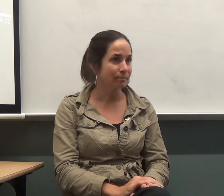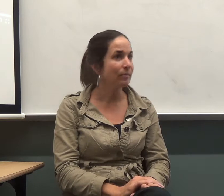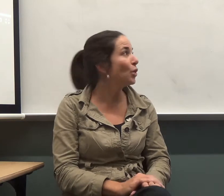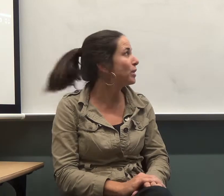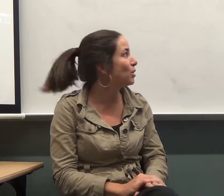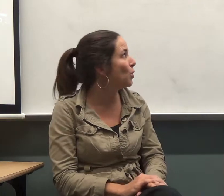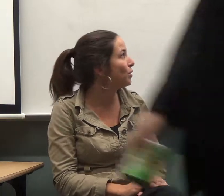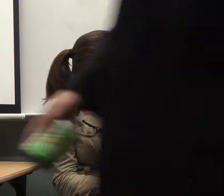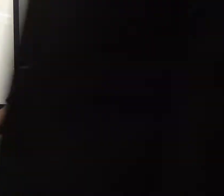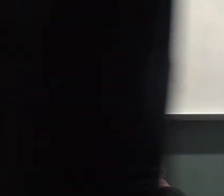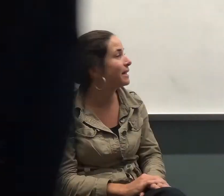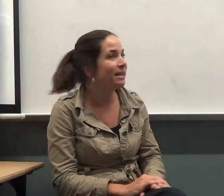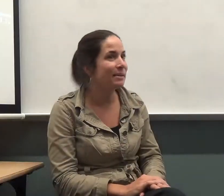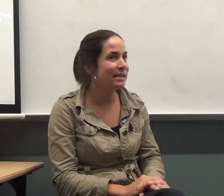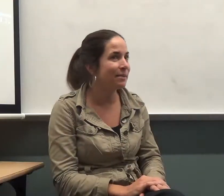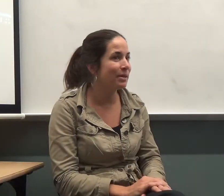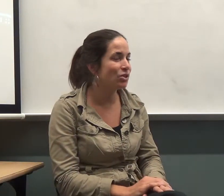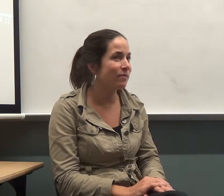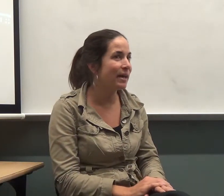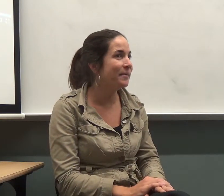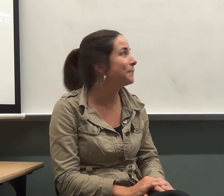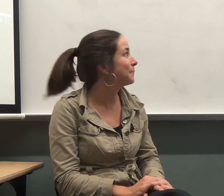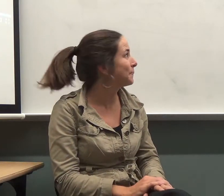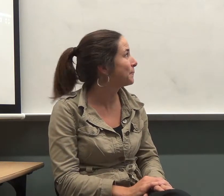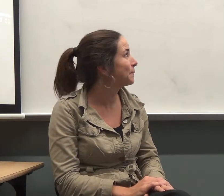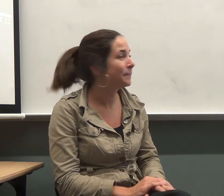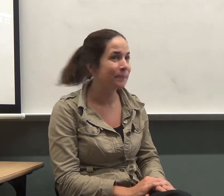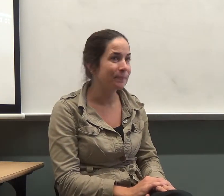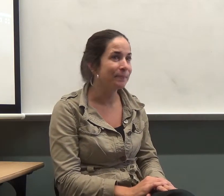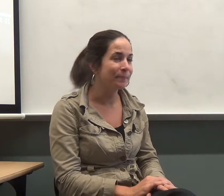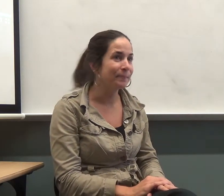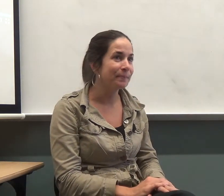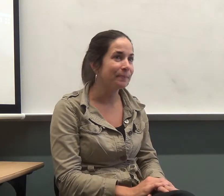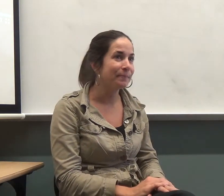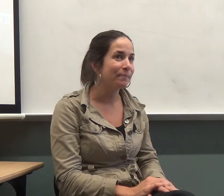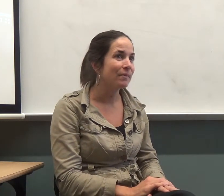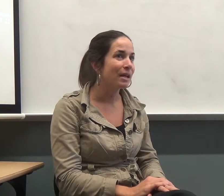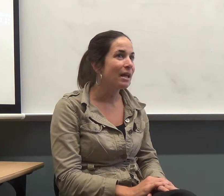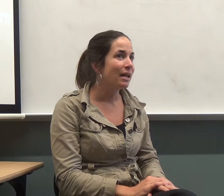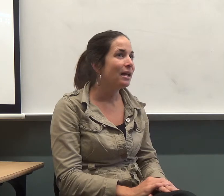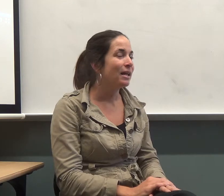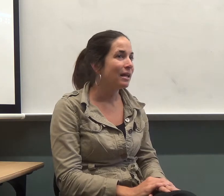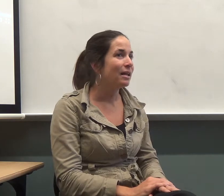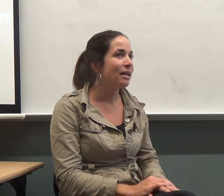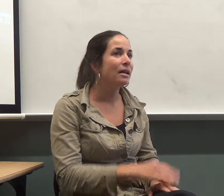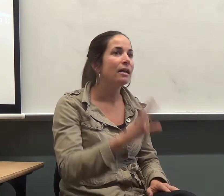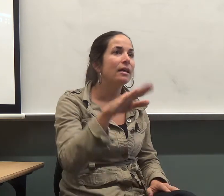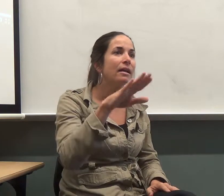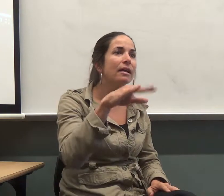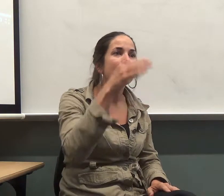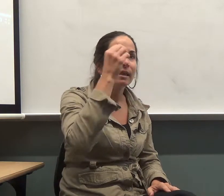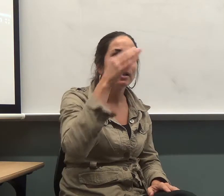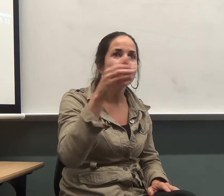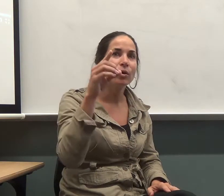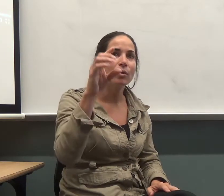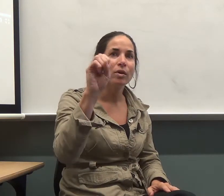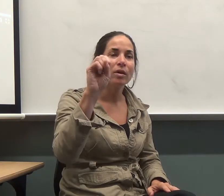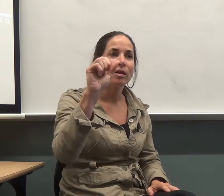Oh, can you hold on just a minute, let me take a picture of that? I do need to work on my. Saul, are you gonna send an